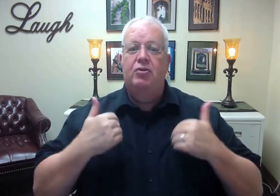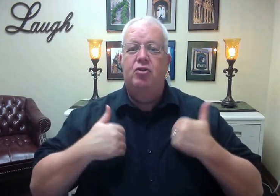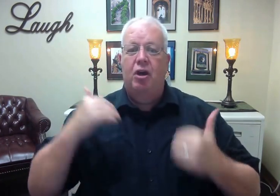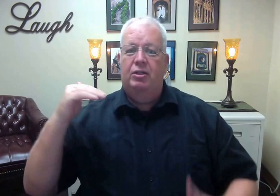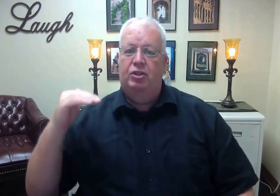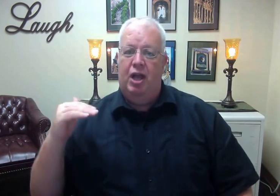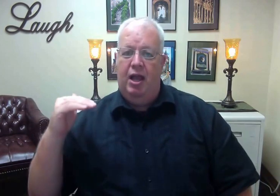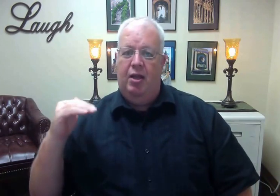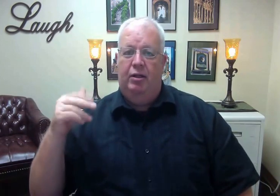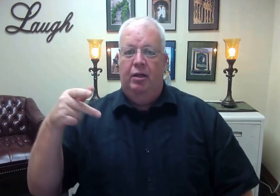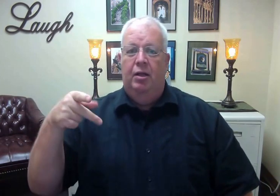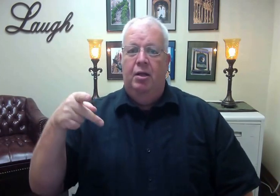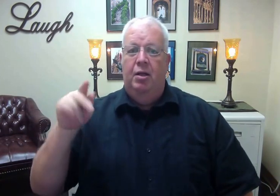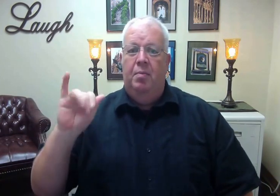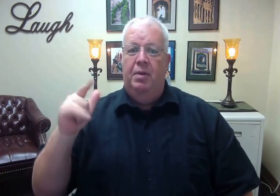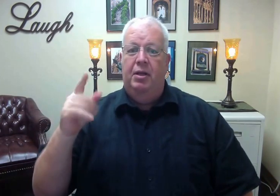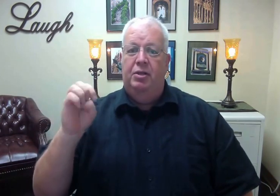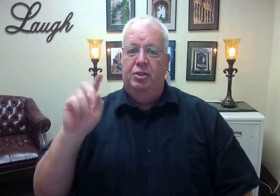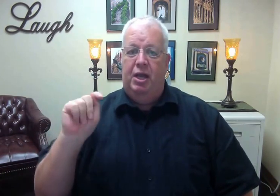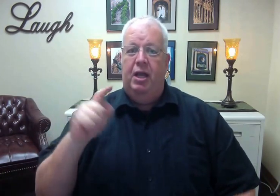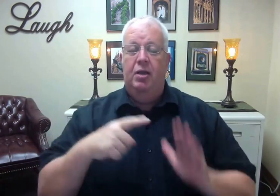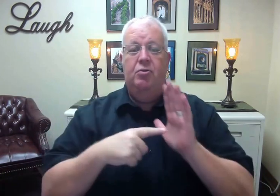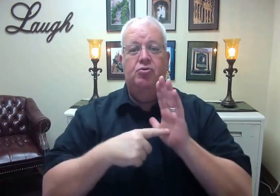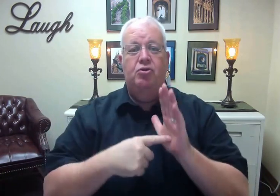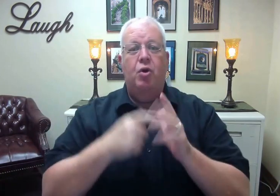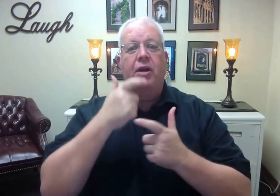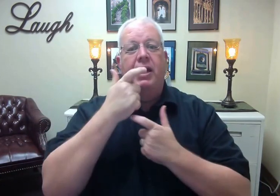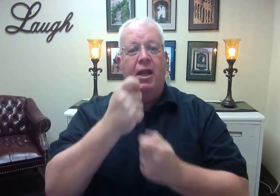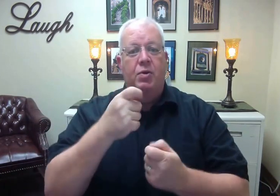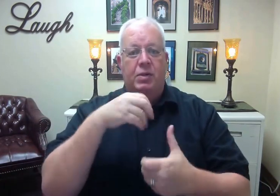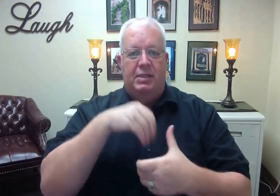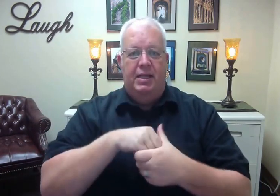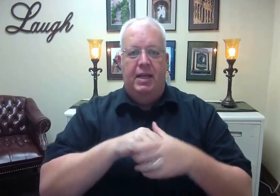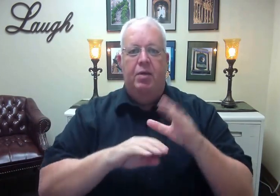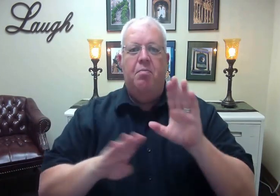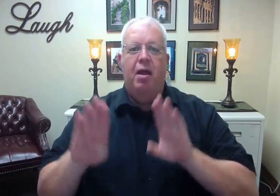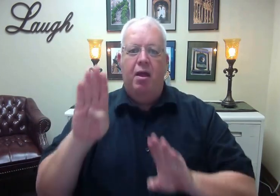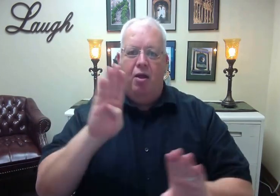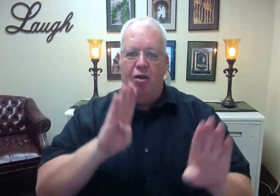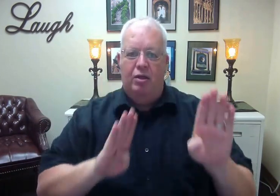As a young child, Piaget showed an interest in biology.